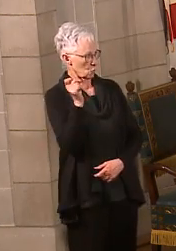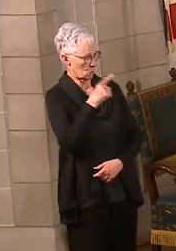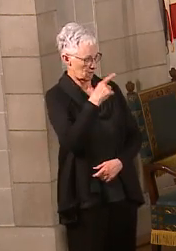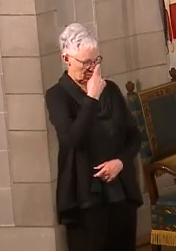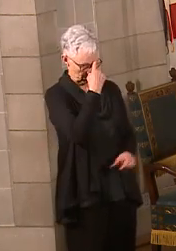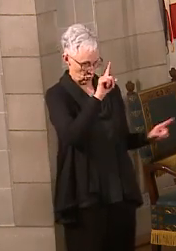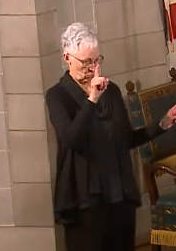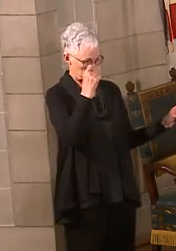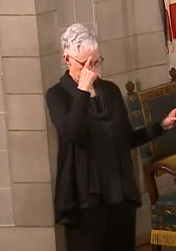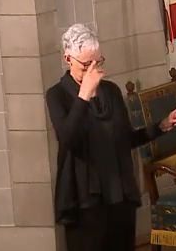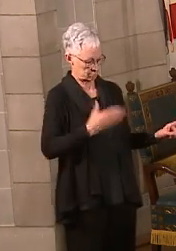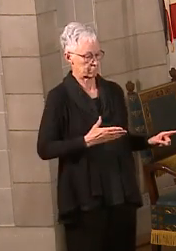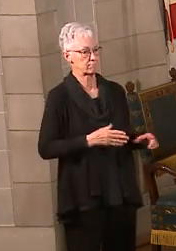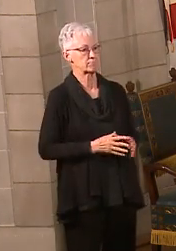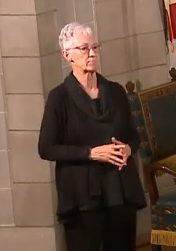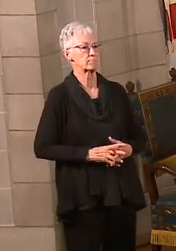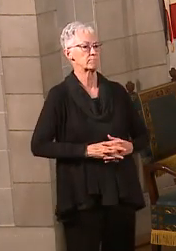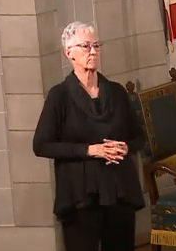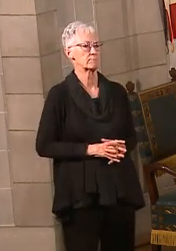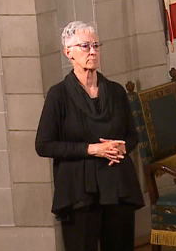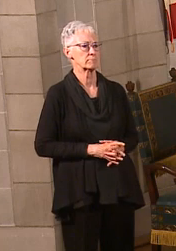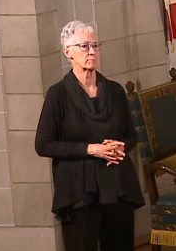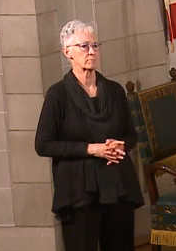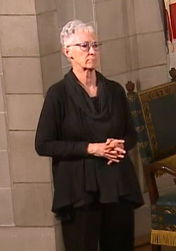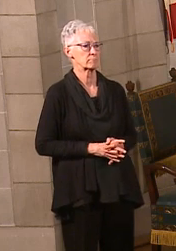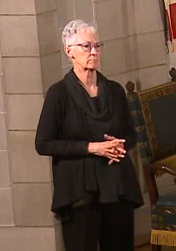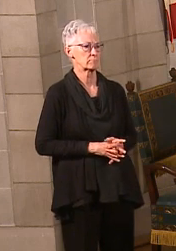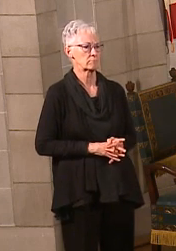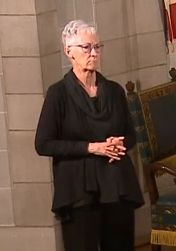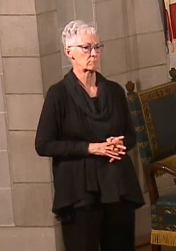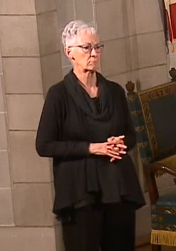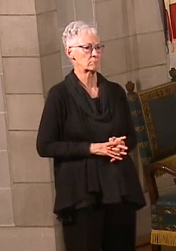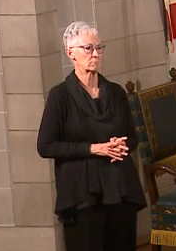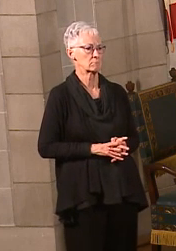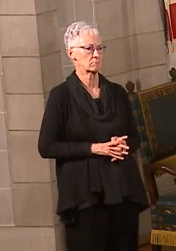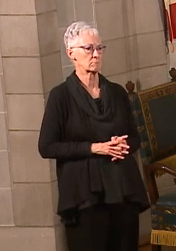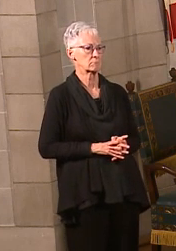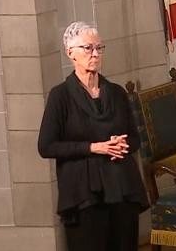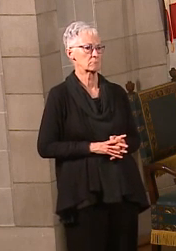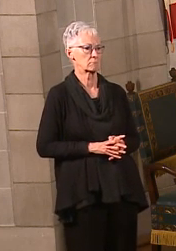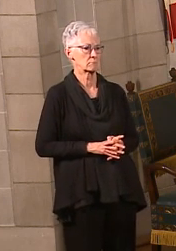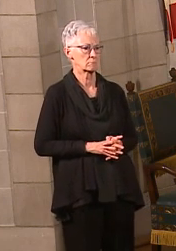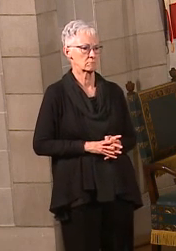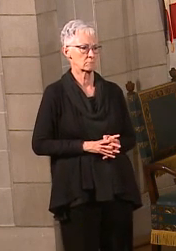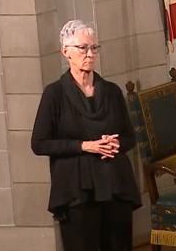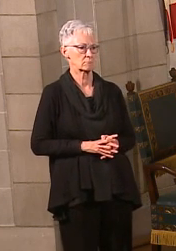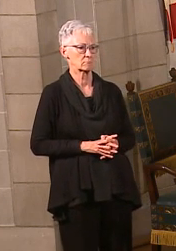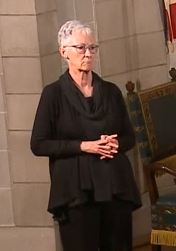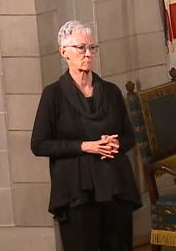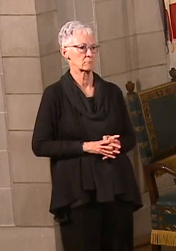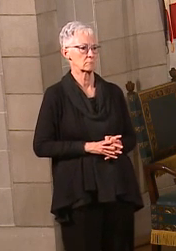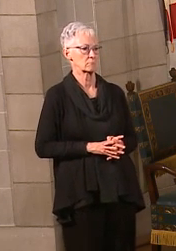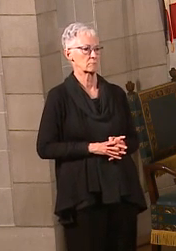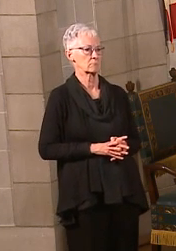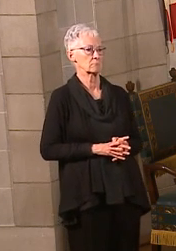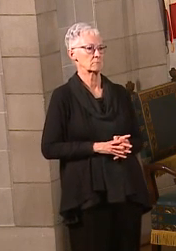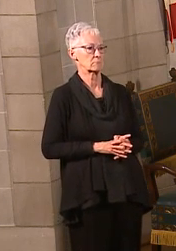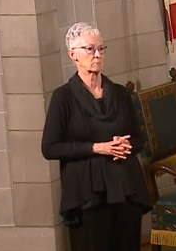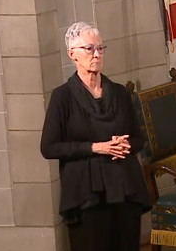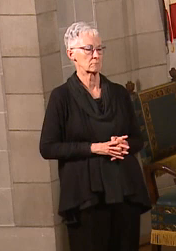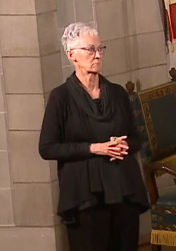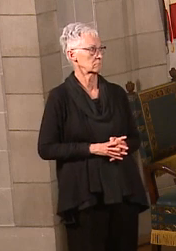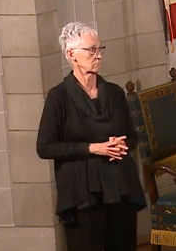It's about that, allowing for medical personnel, health officials, as well as first responders to